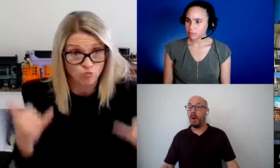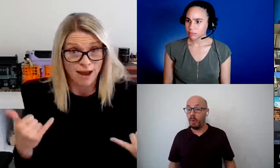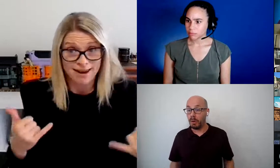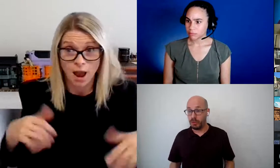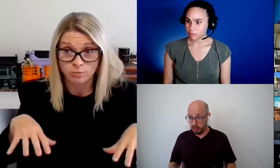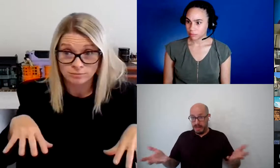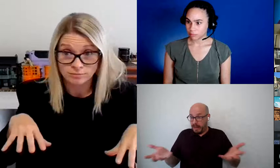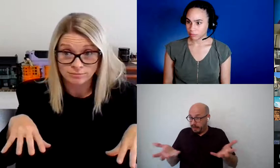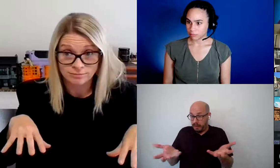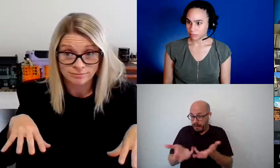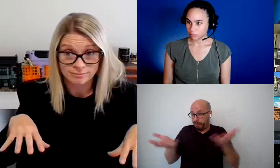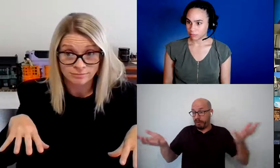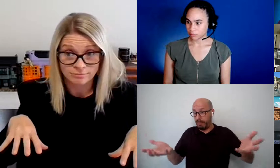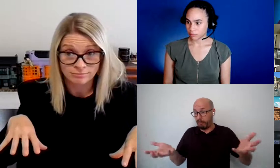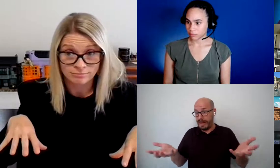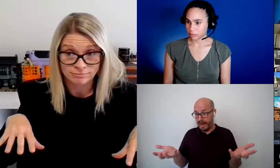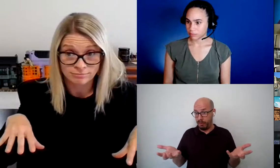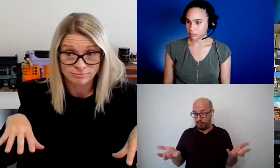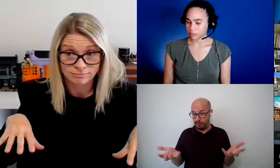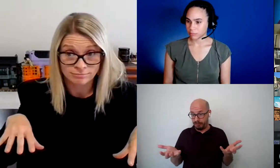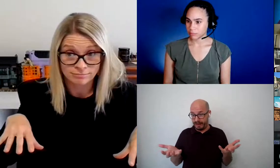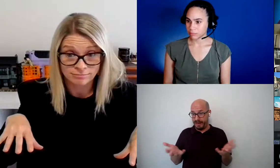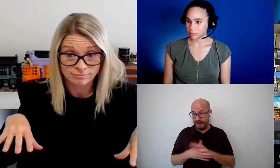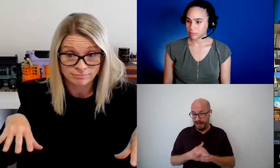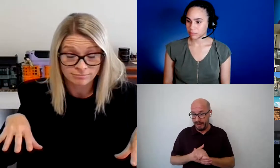Oh, do you mean like, for example, right now, you're saying? Yes.